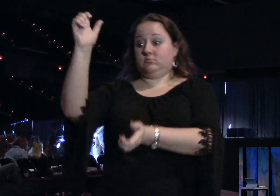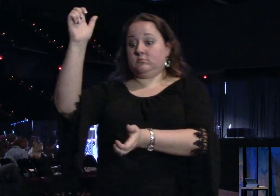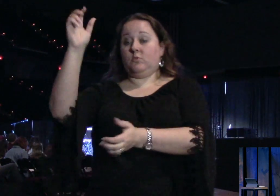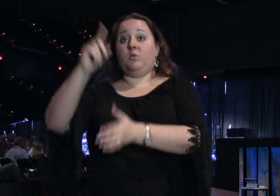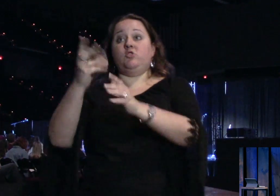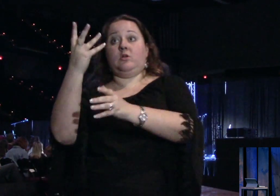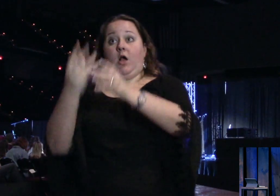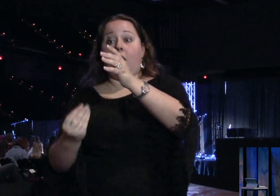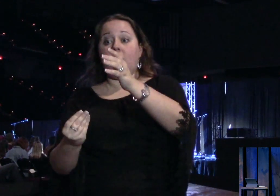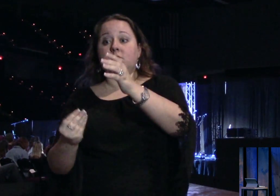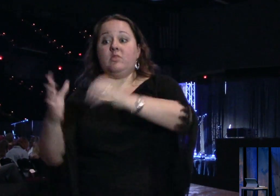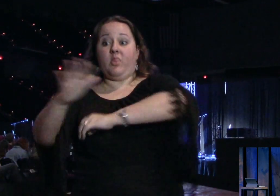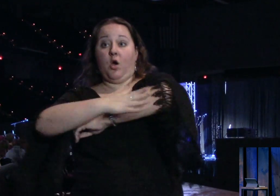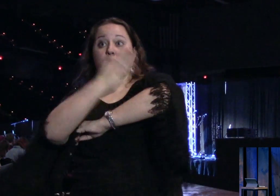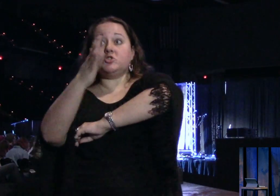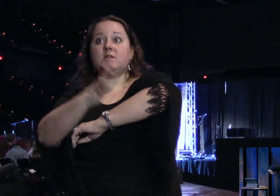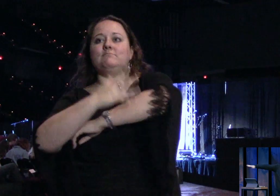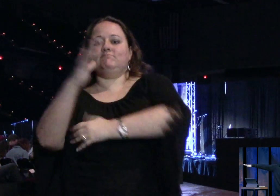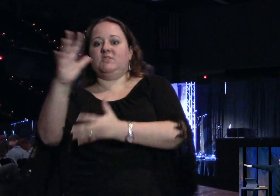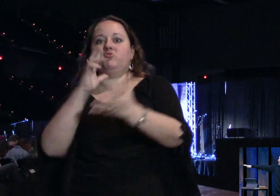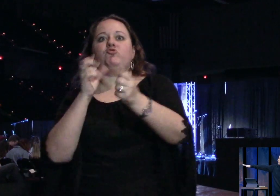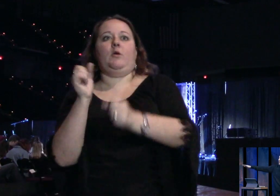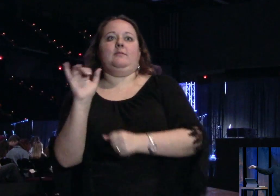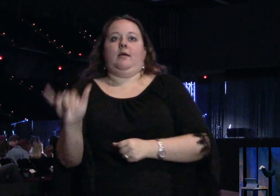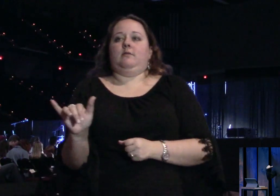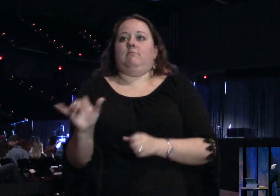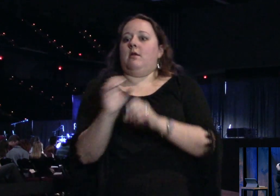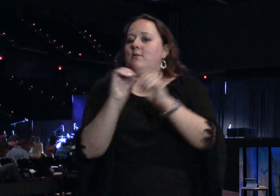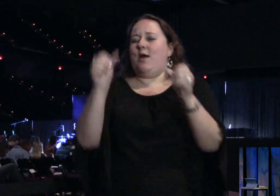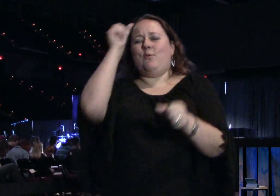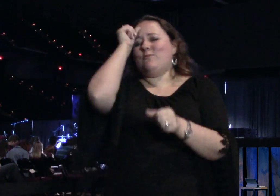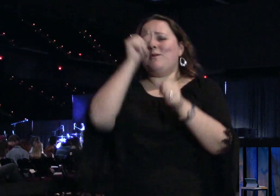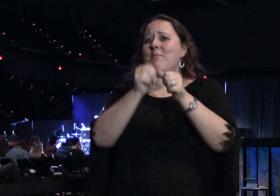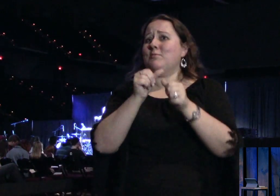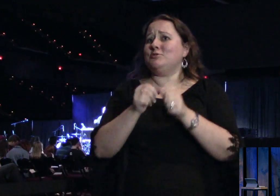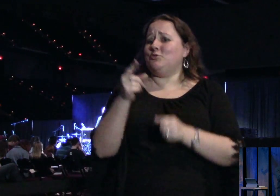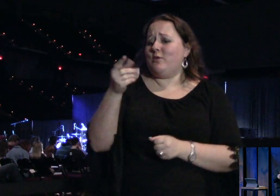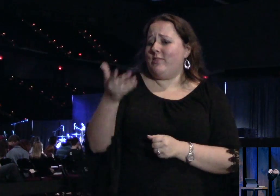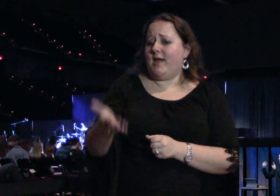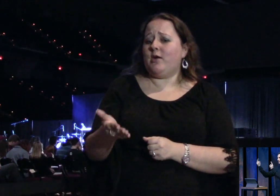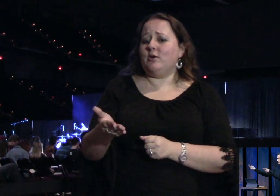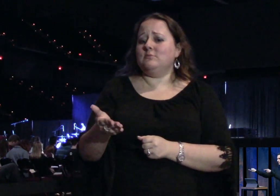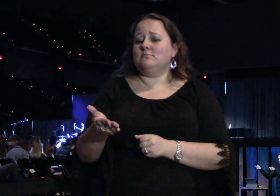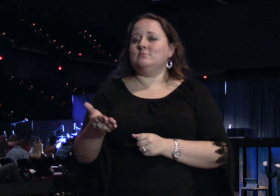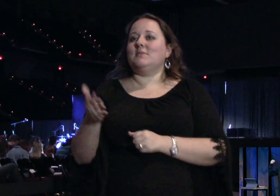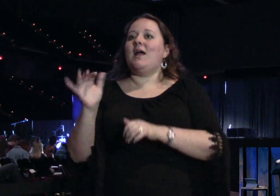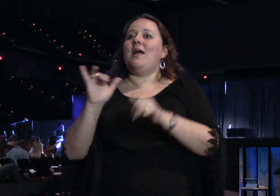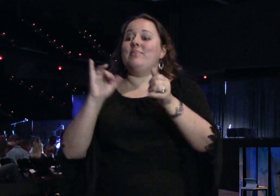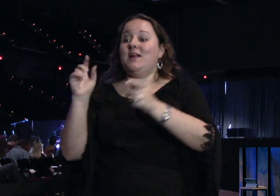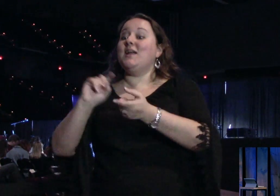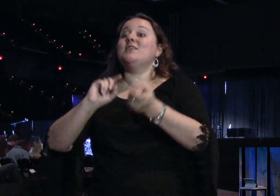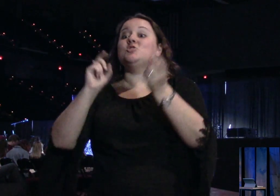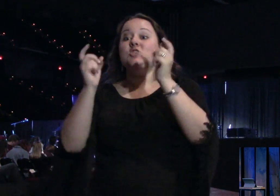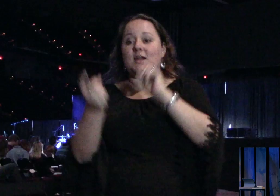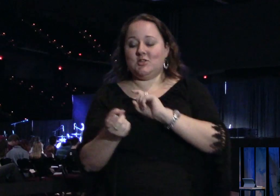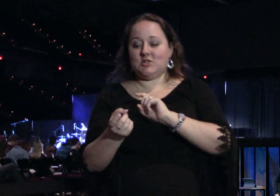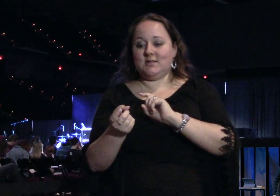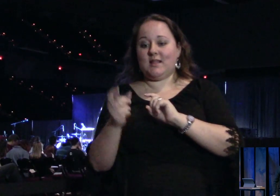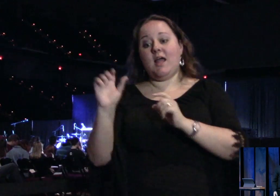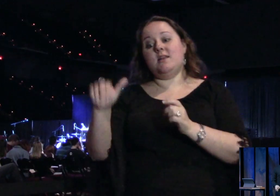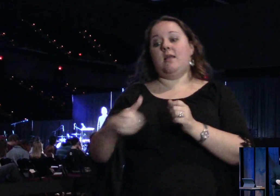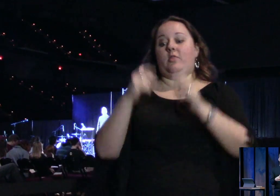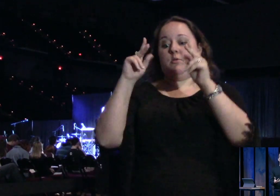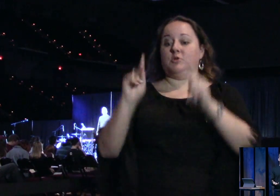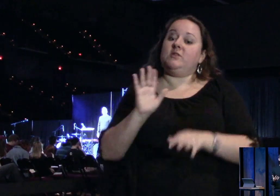ocean tide of this world comes and washes it all away. No one remembers that you were there, and someone moves onto the same plot of